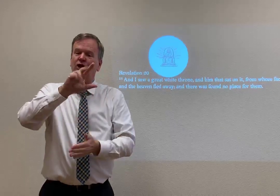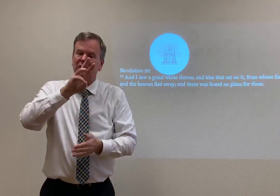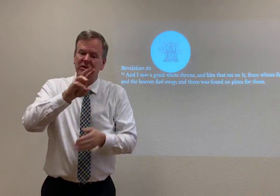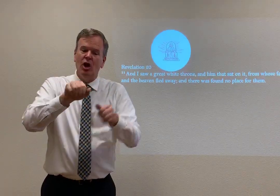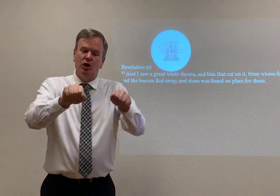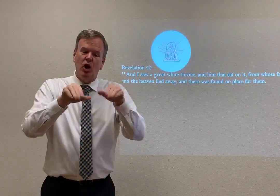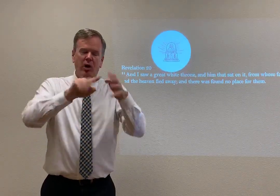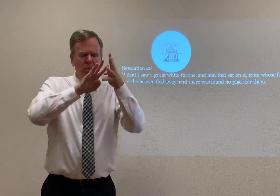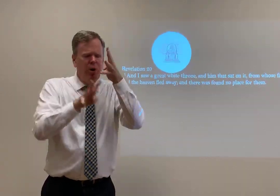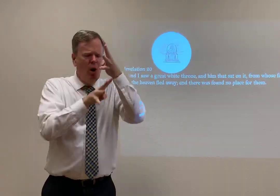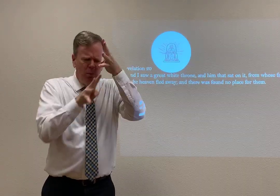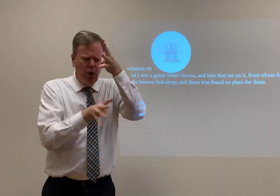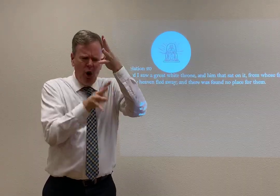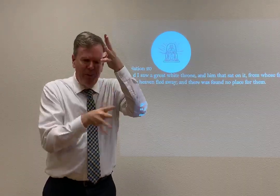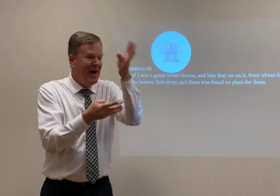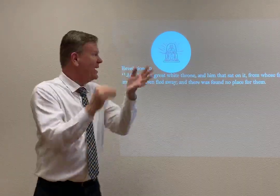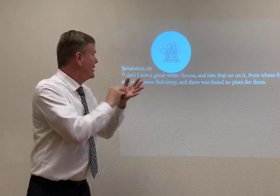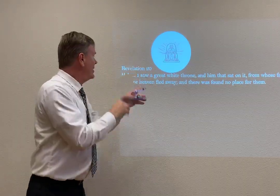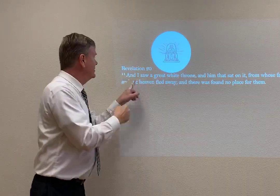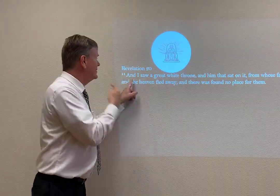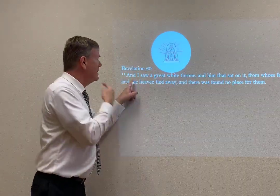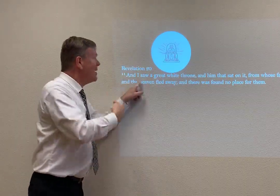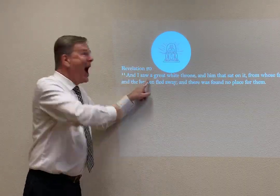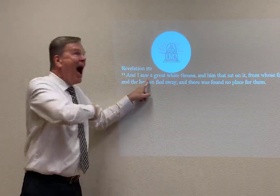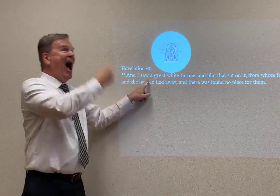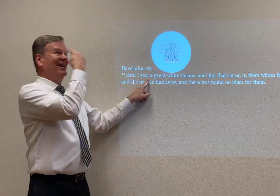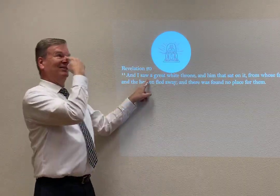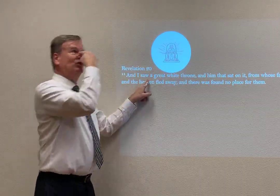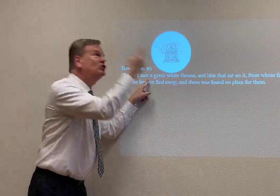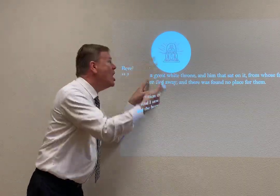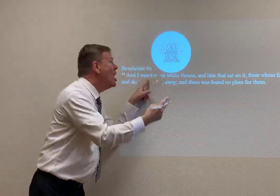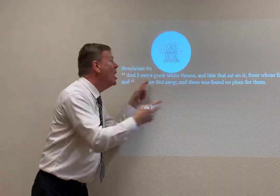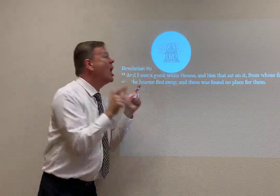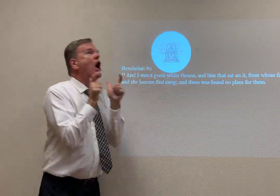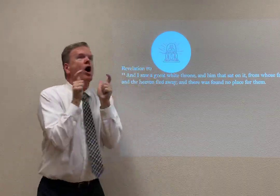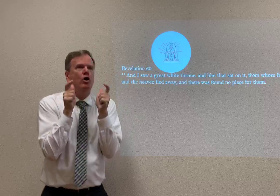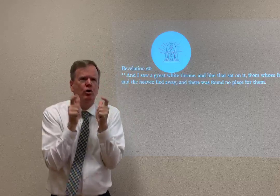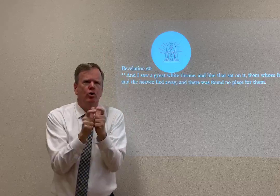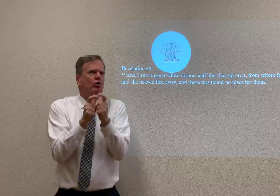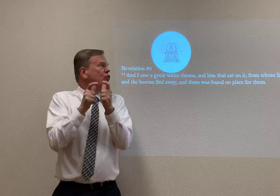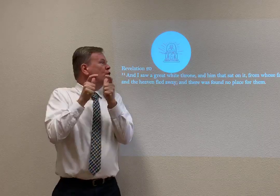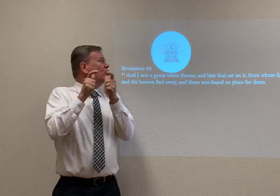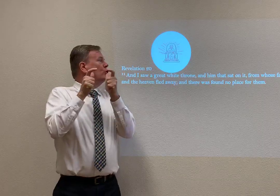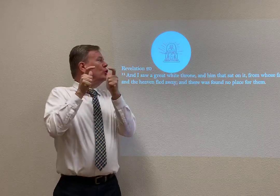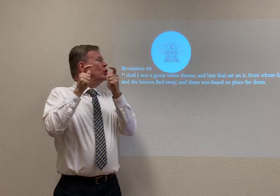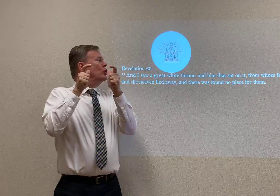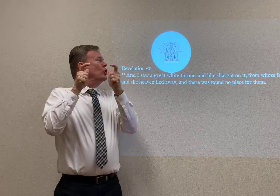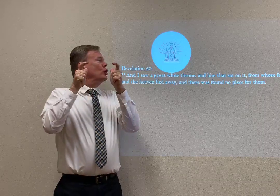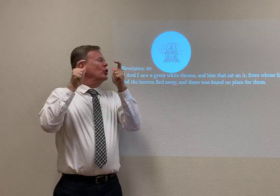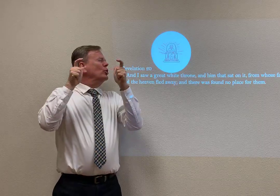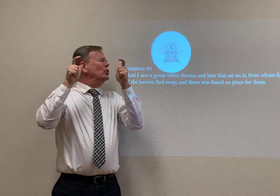Again. We see the word throne mentioned in the singular tense 36 times. Verse 11 says, "And I saw a great white throne."